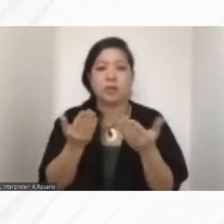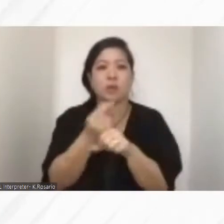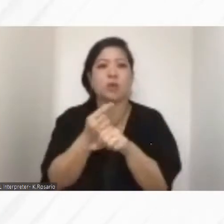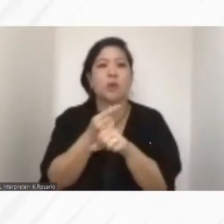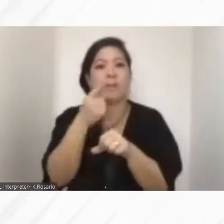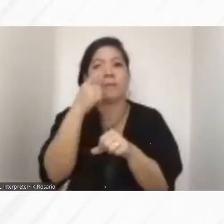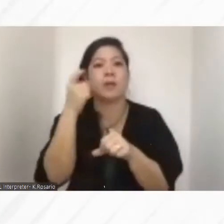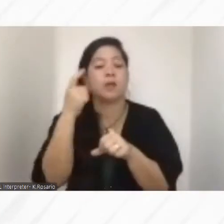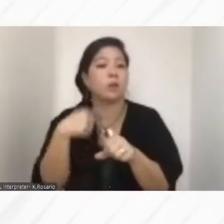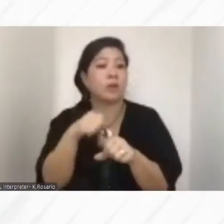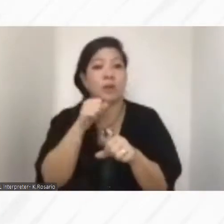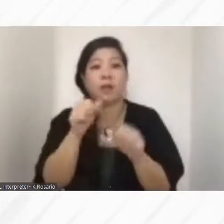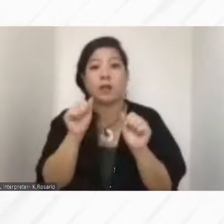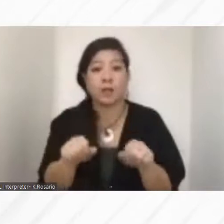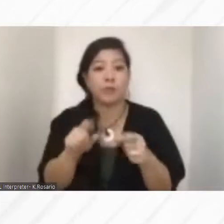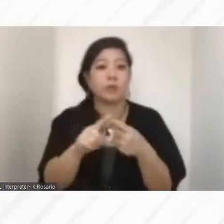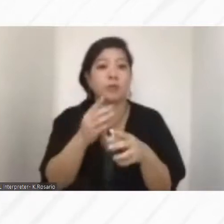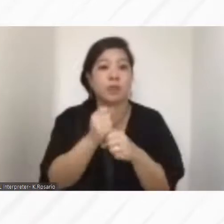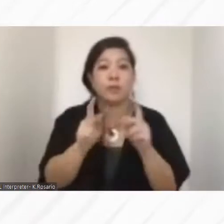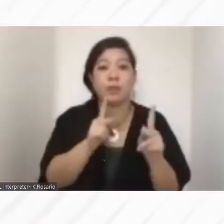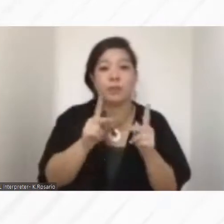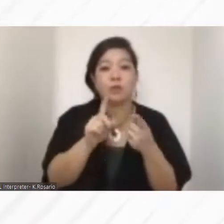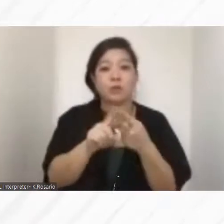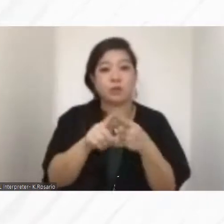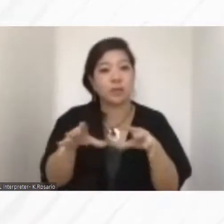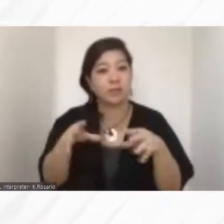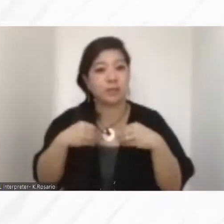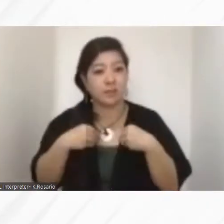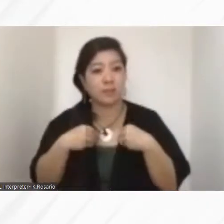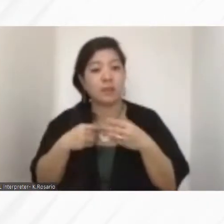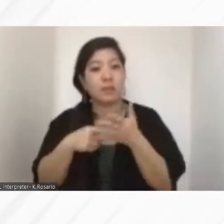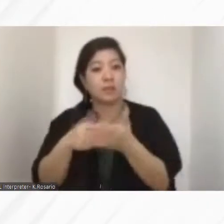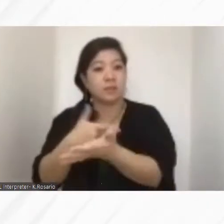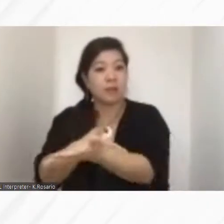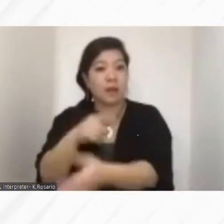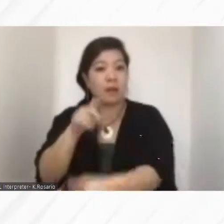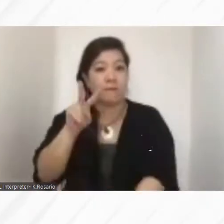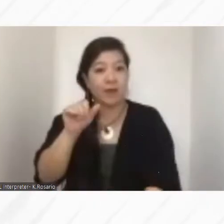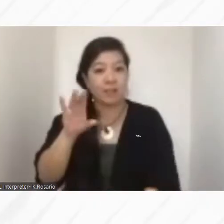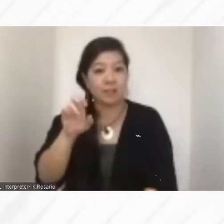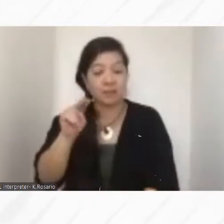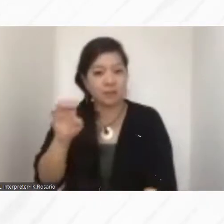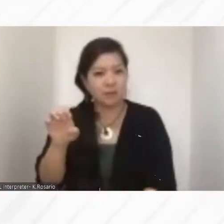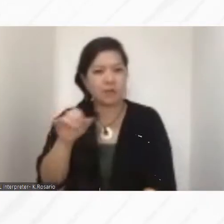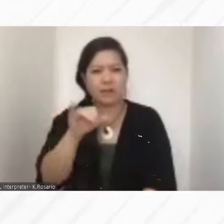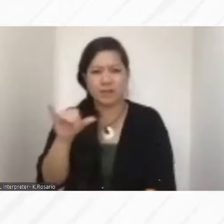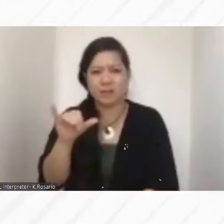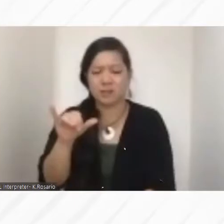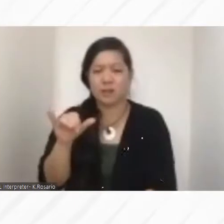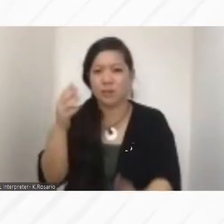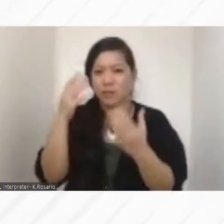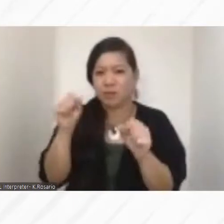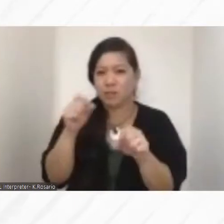because we weren't able to get people to accept this vaccine. These are unprecedented times, and we've